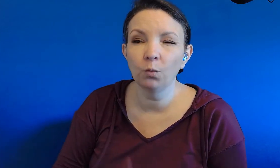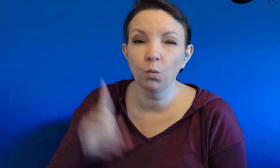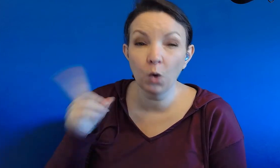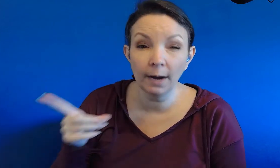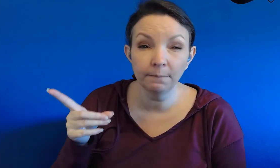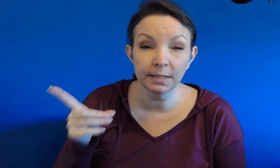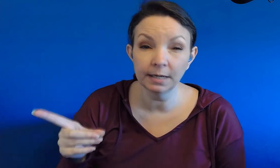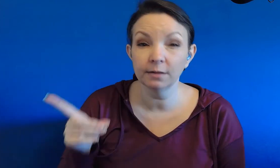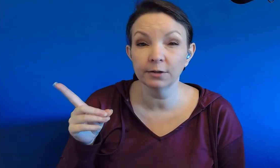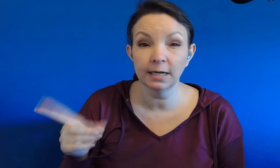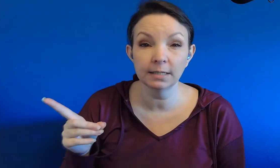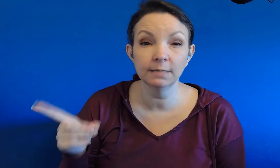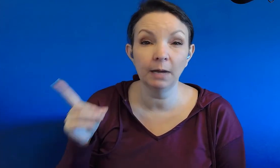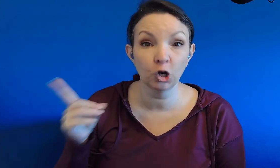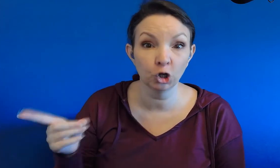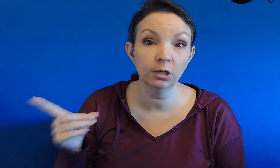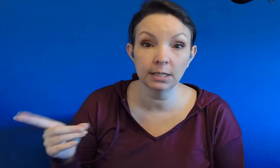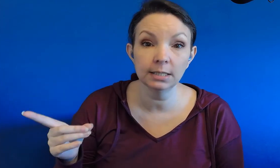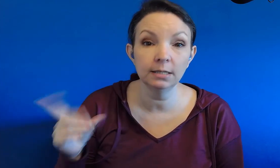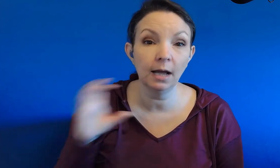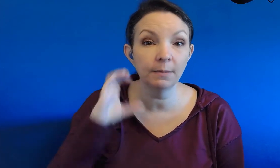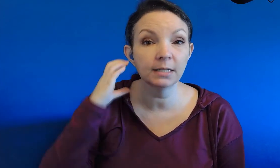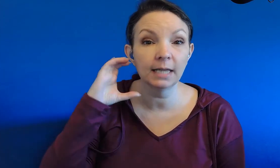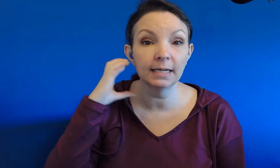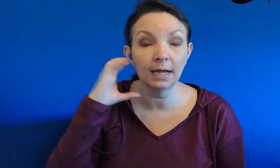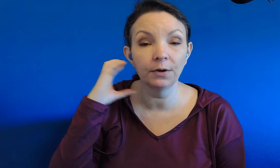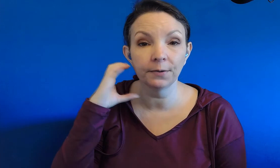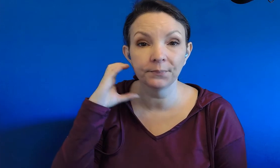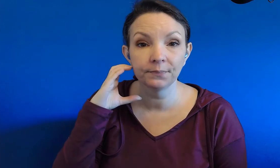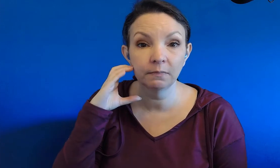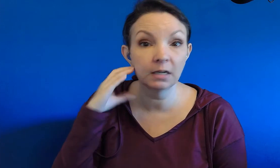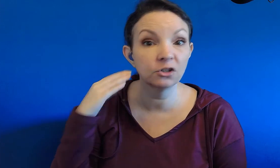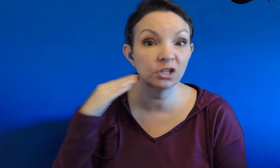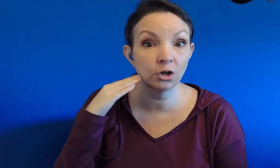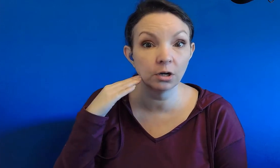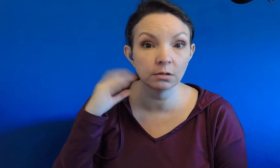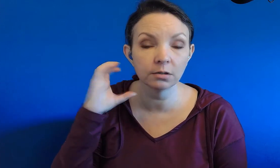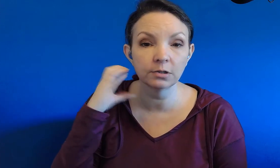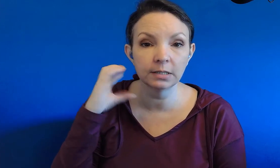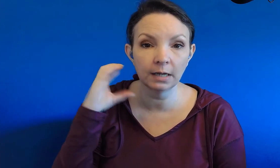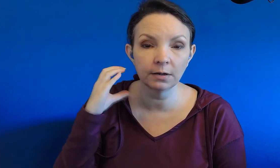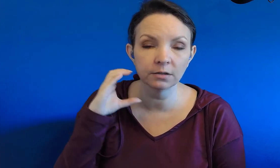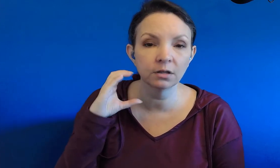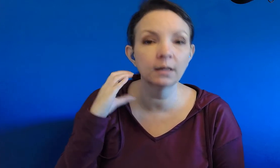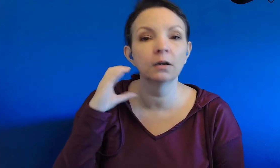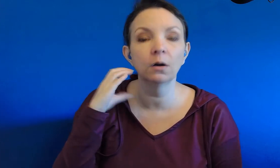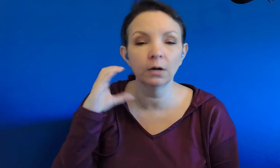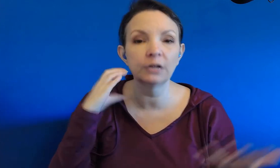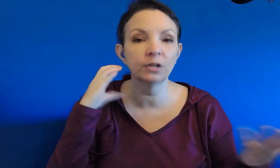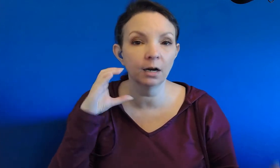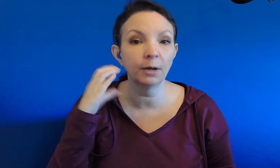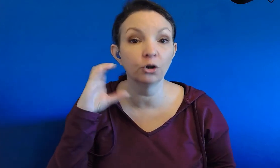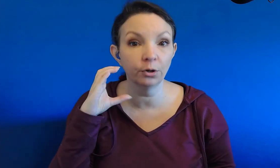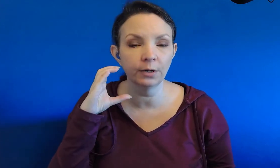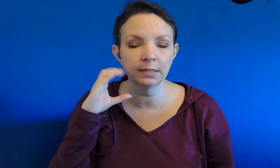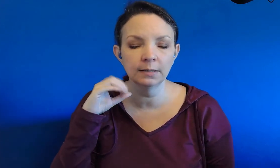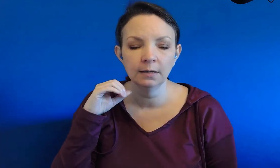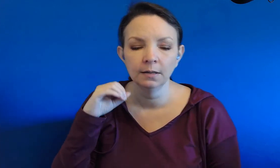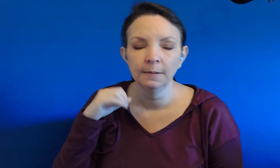one particular cousin, my girl cousin, I'm going to sign it down here. Because she's a girl, so she's down here. So then, okay, she's talking about her girl cousin. If